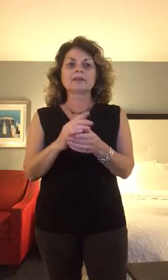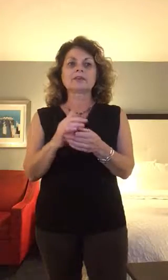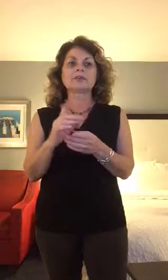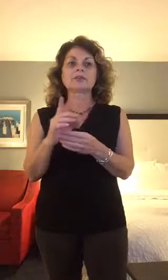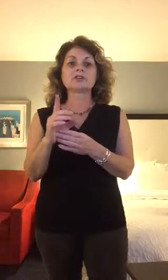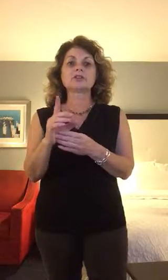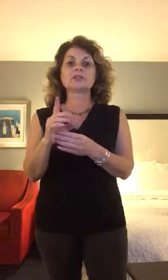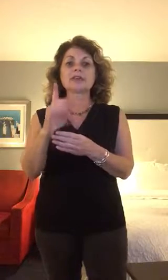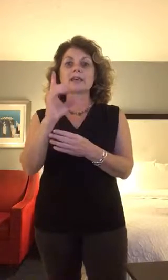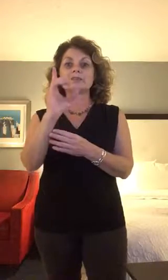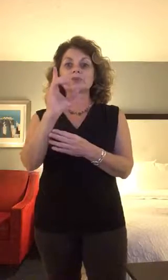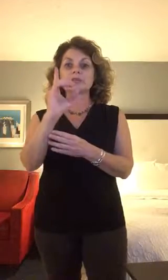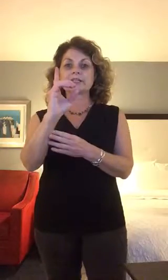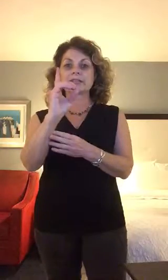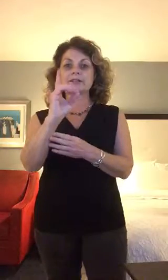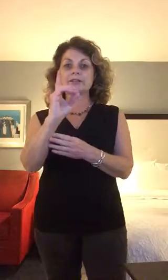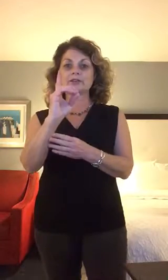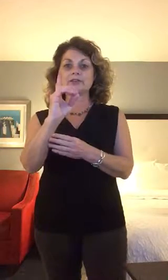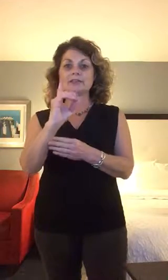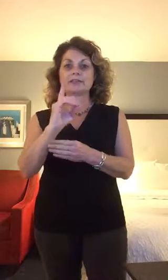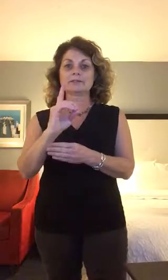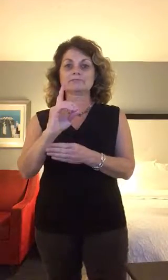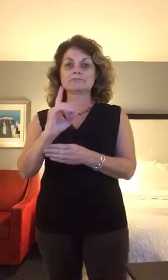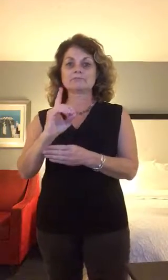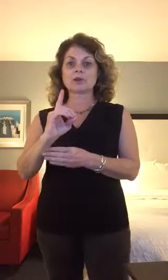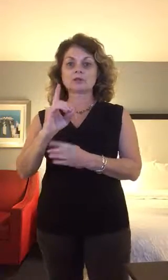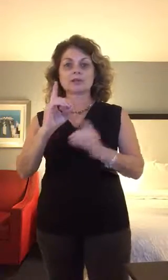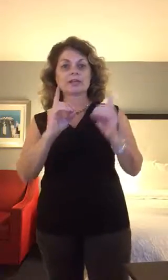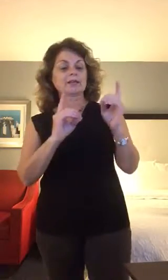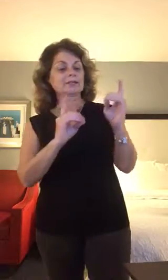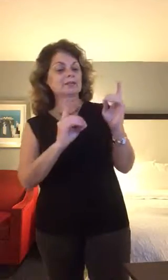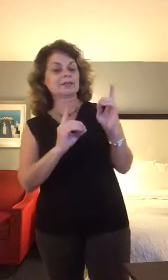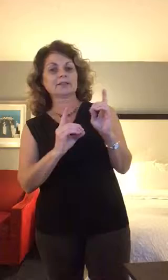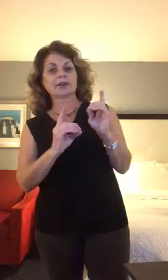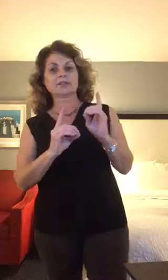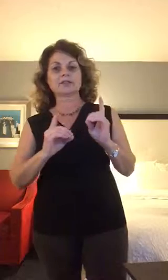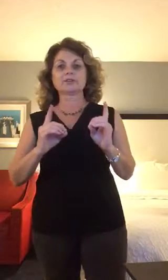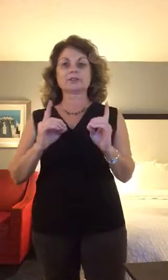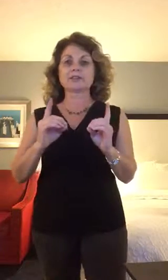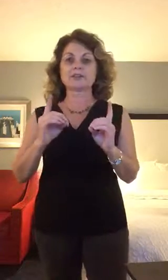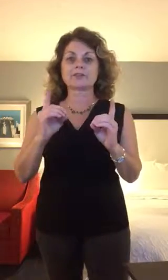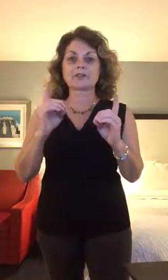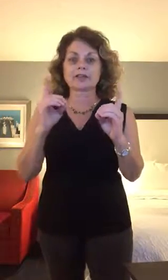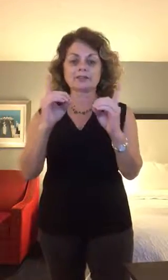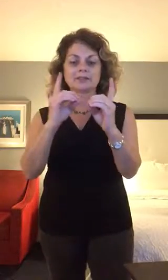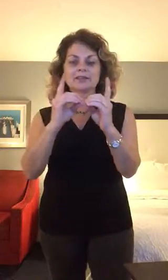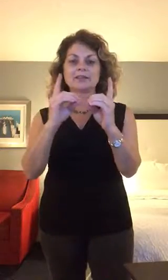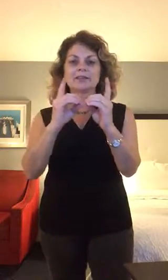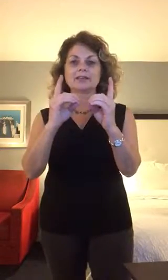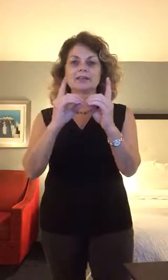Now we can do date. We're going to take the letter D on one hand, the other letter D on the other hand, and